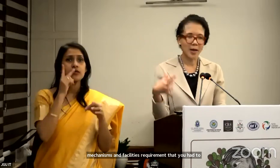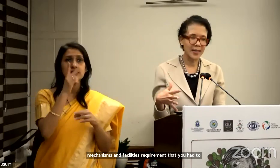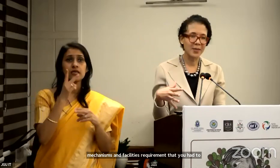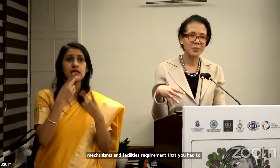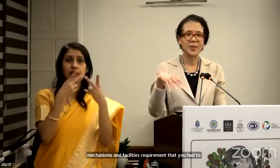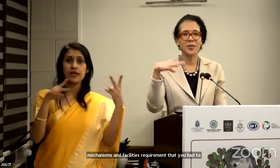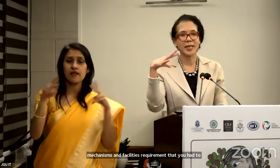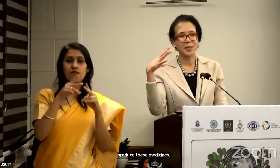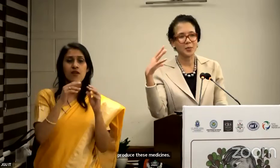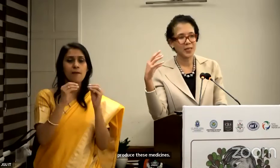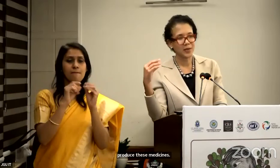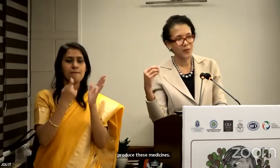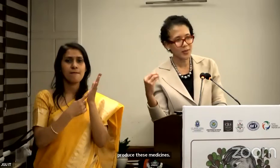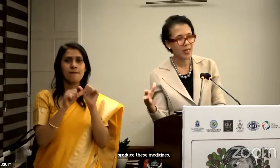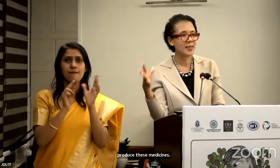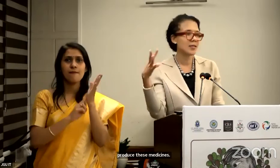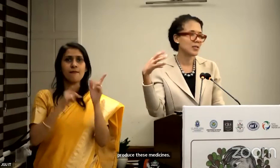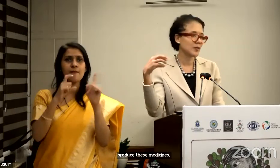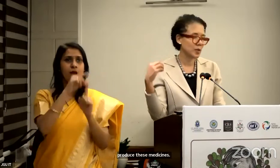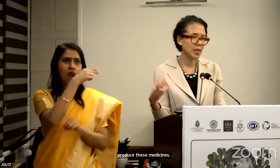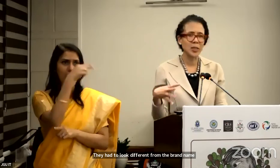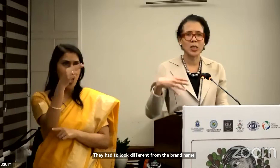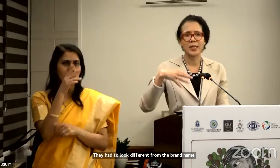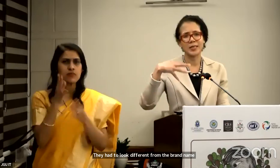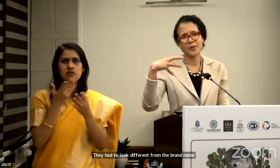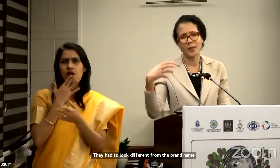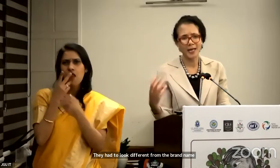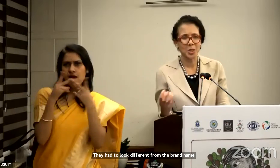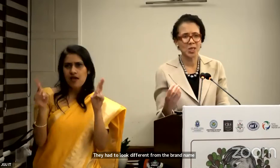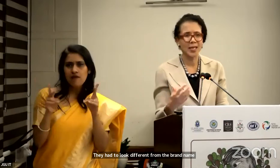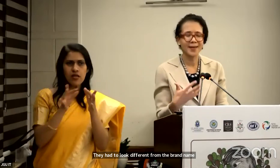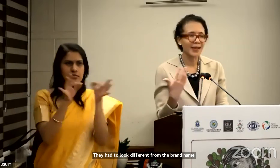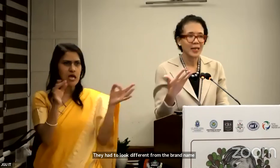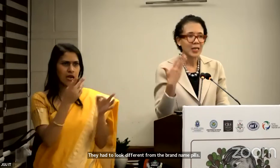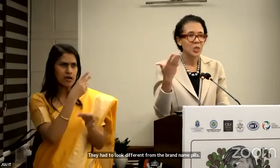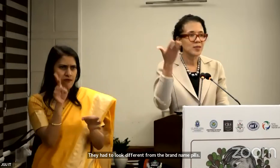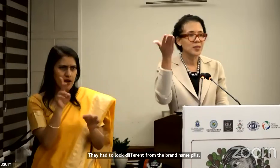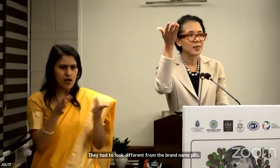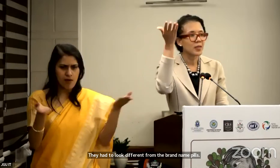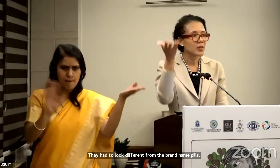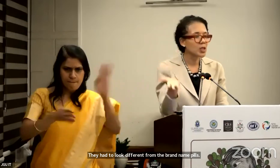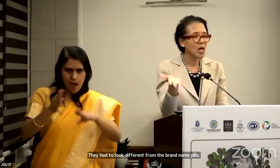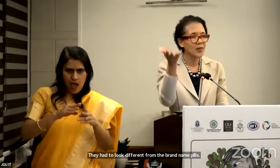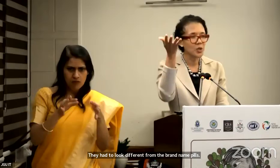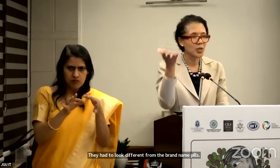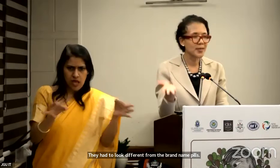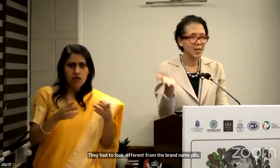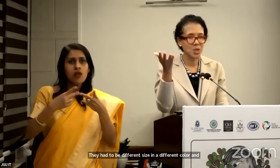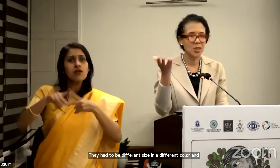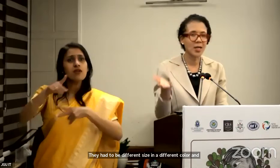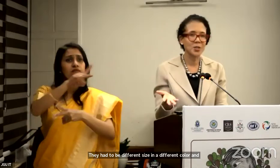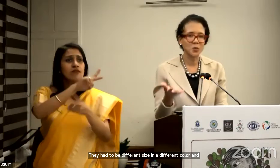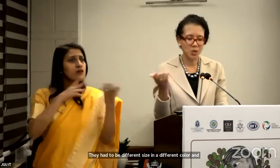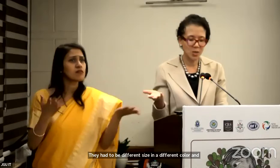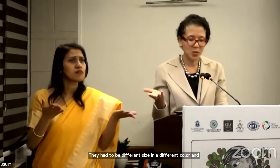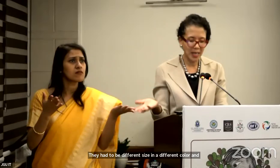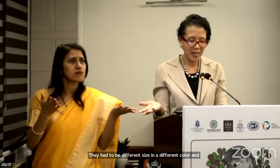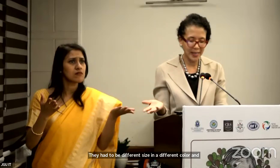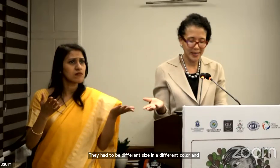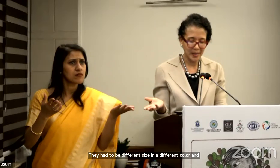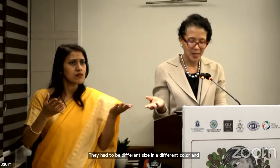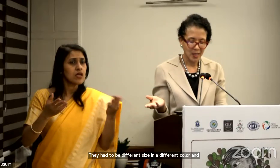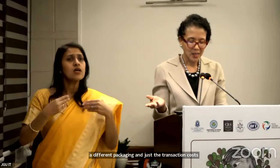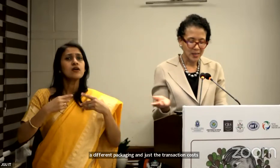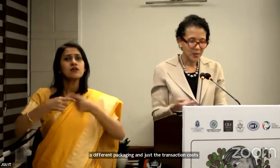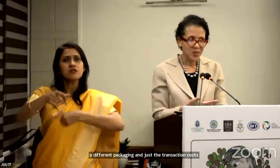the brand name pills. They had to be a different size and a different color and a different packaging. And just the transaction costs were so